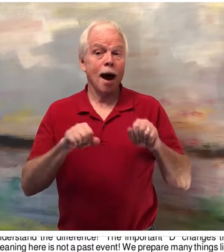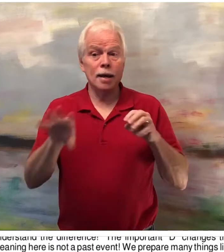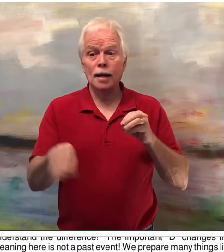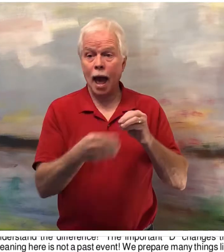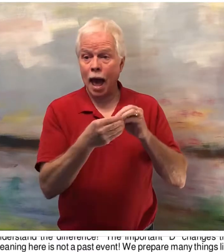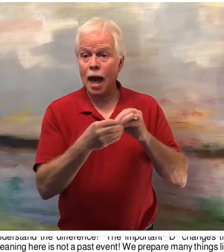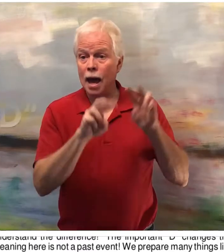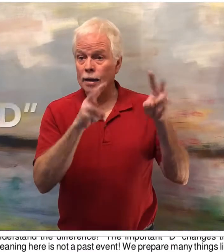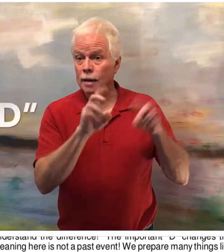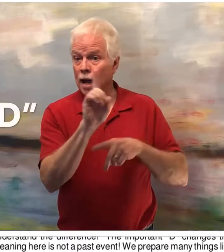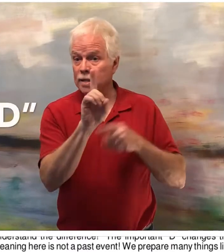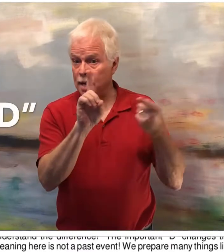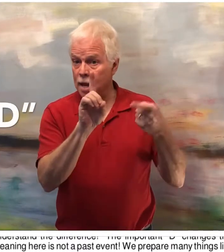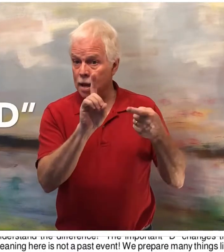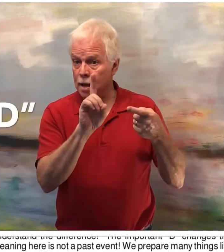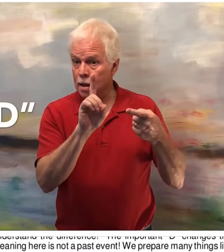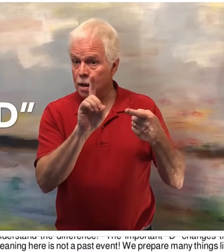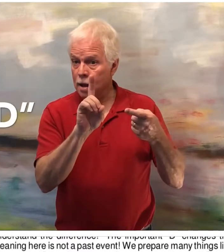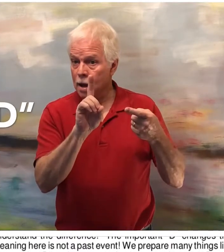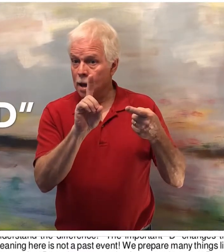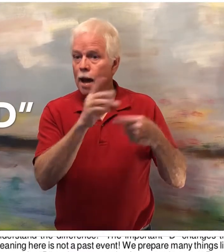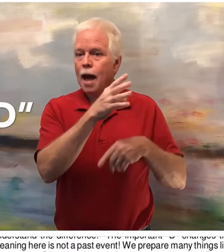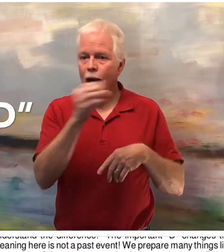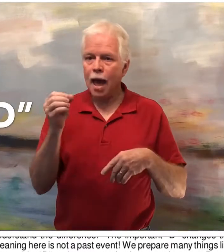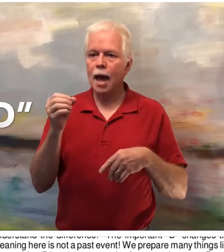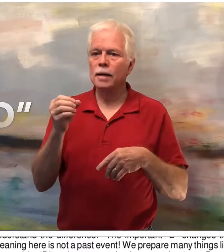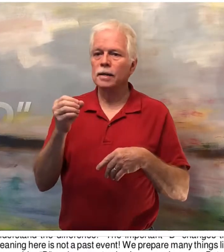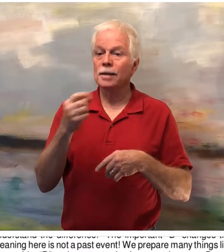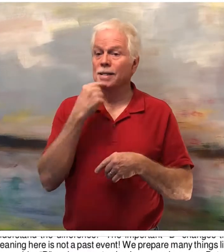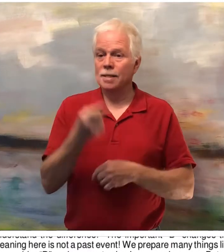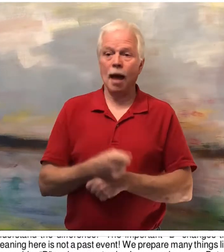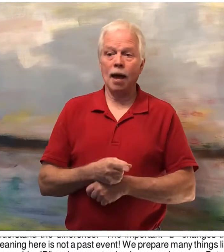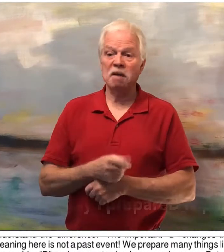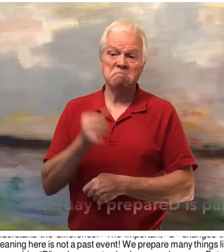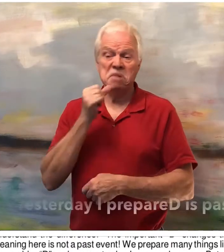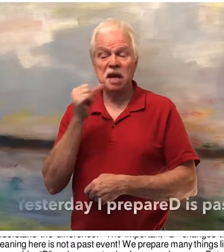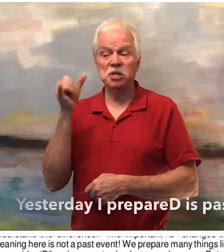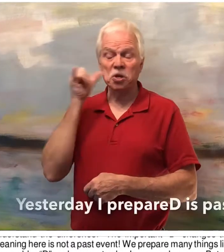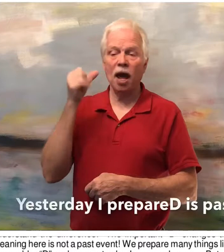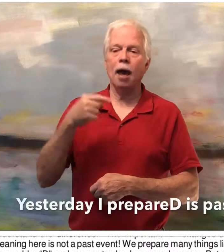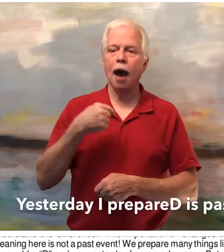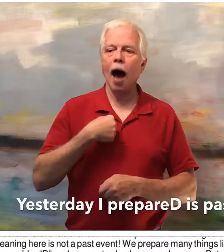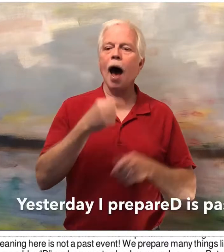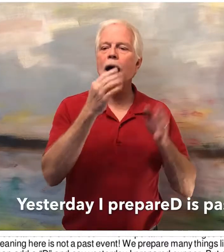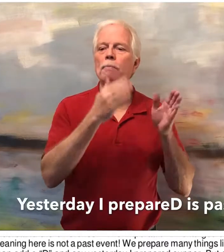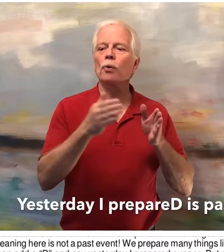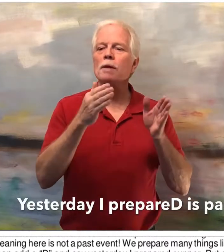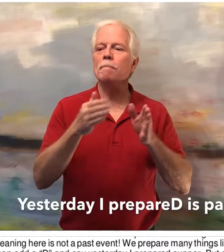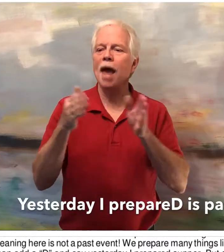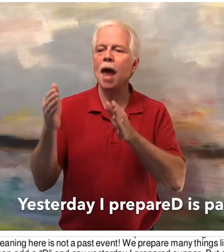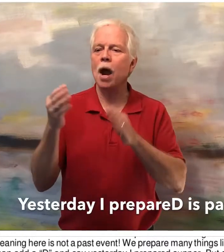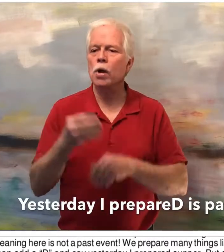I can add a D and say, yesterday I prepared